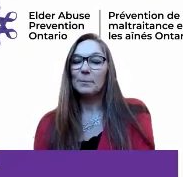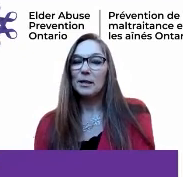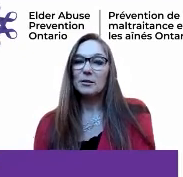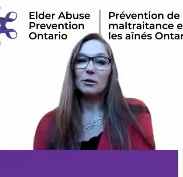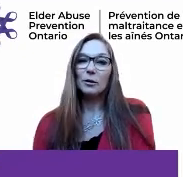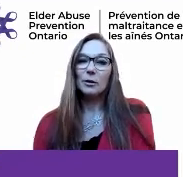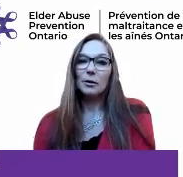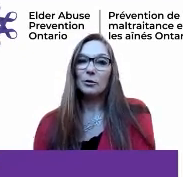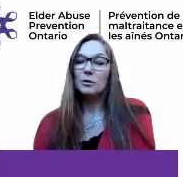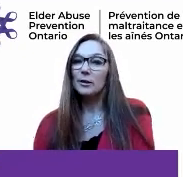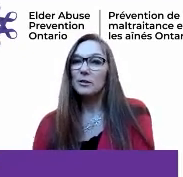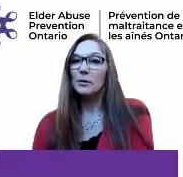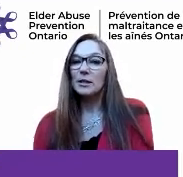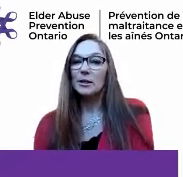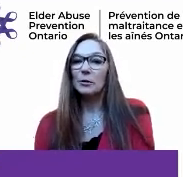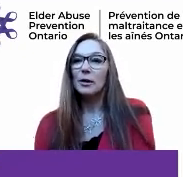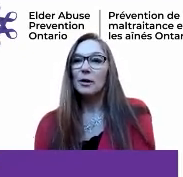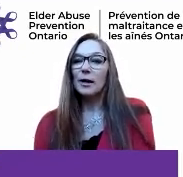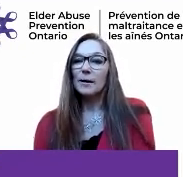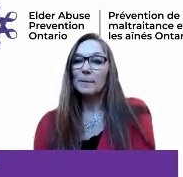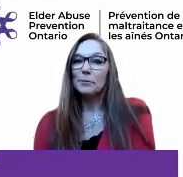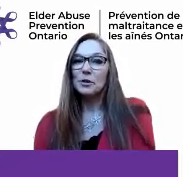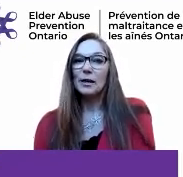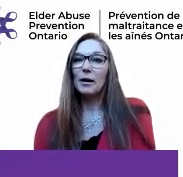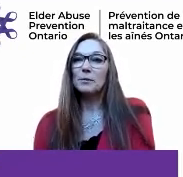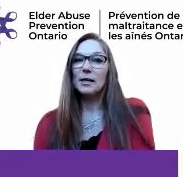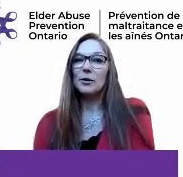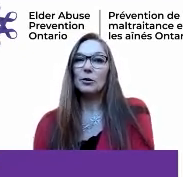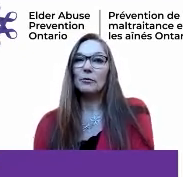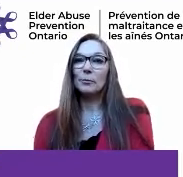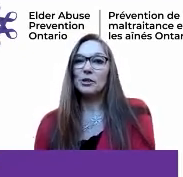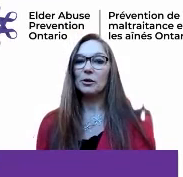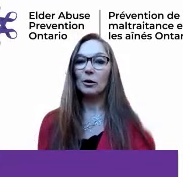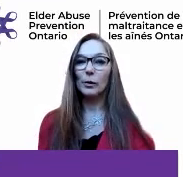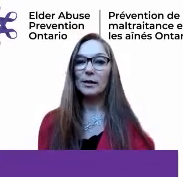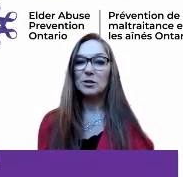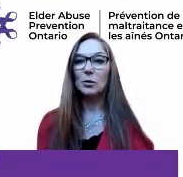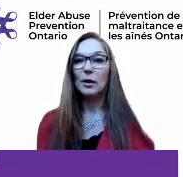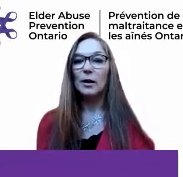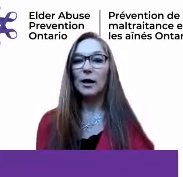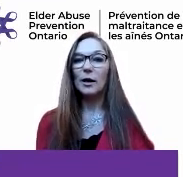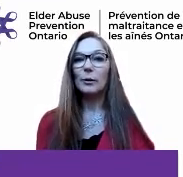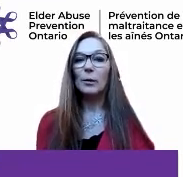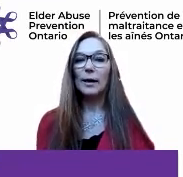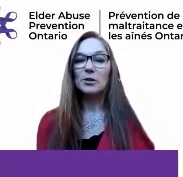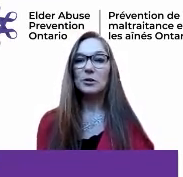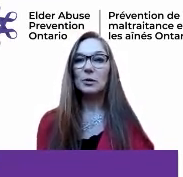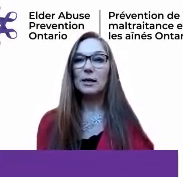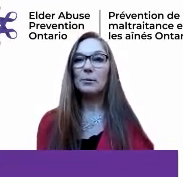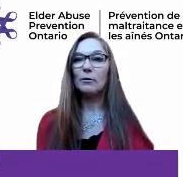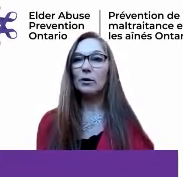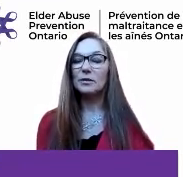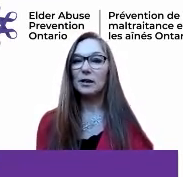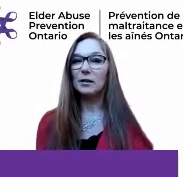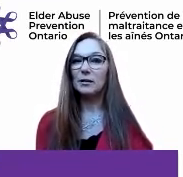You'll get updates on the newsletters that we send out to get up-to-date current information on WEAD. So a great way to